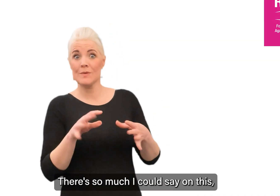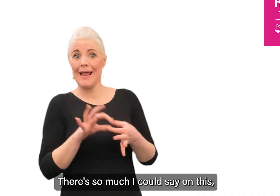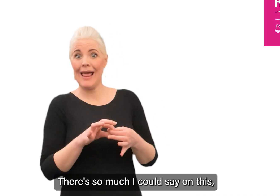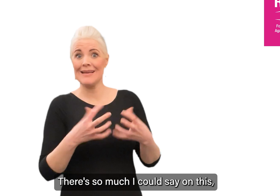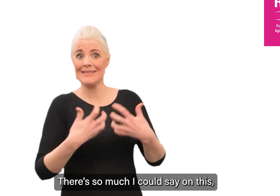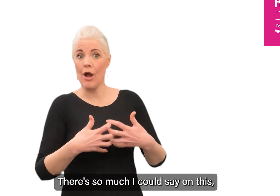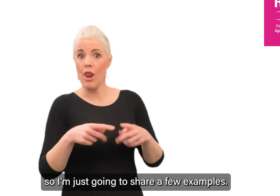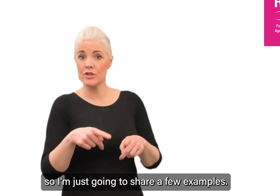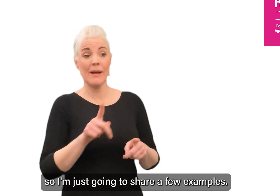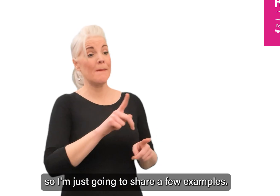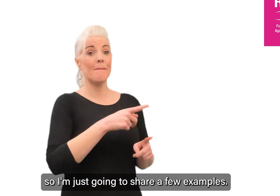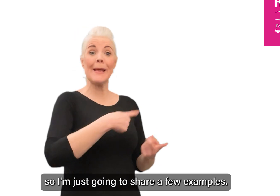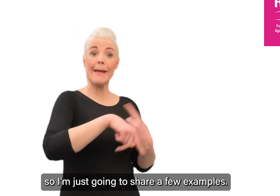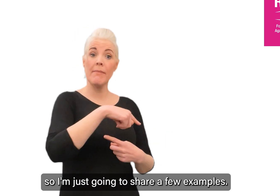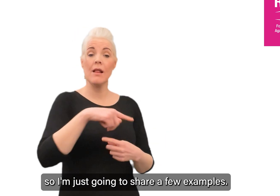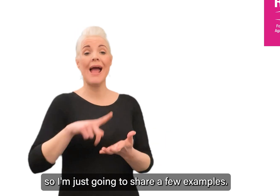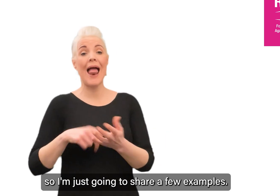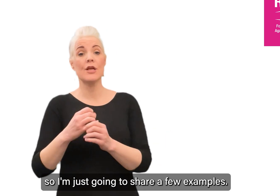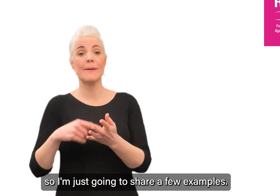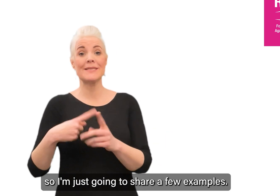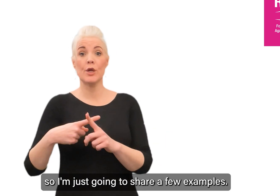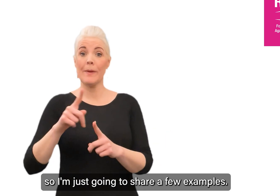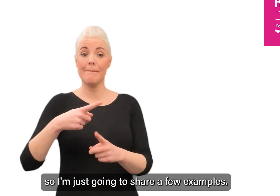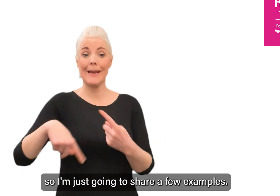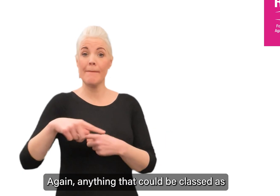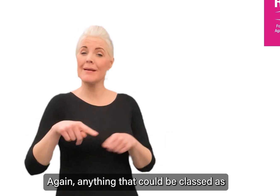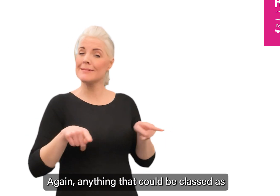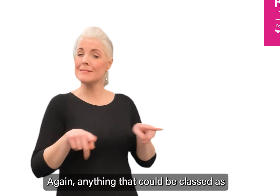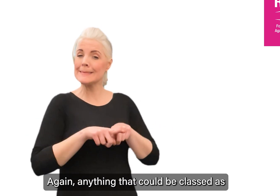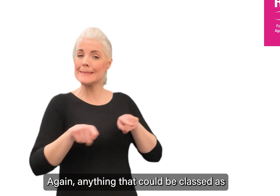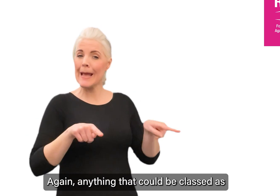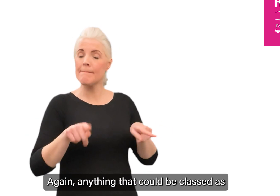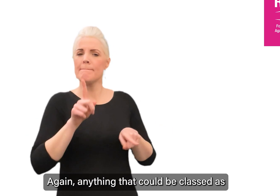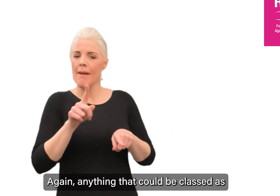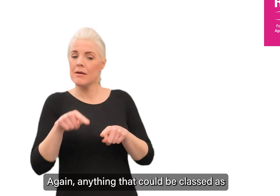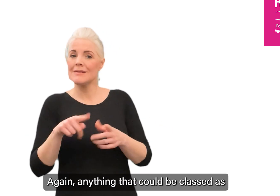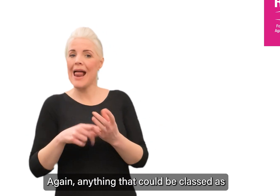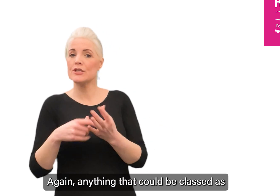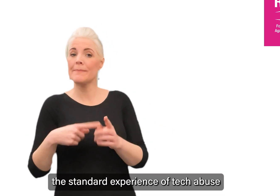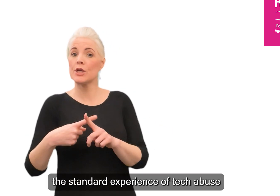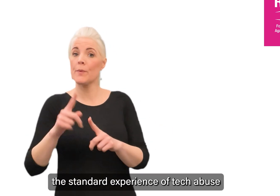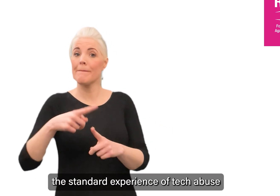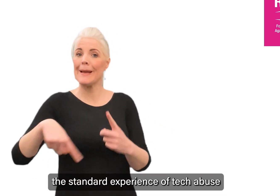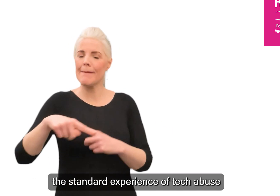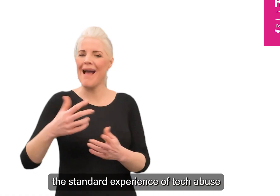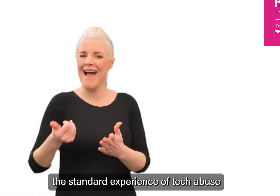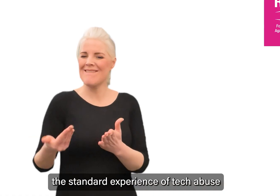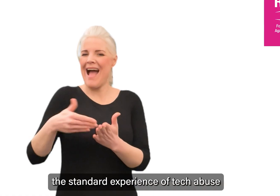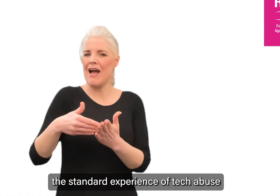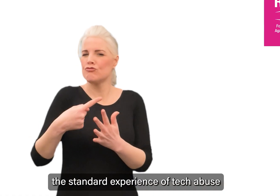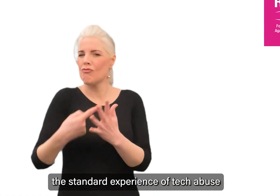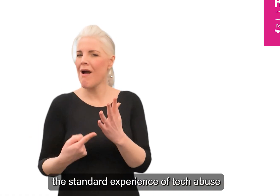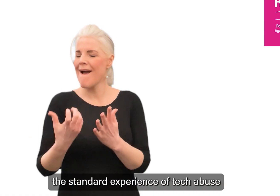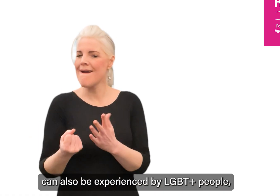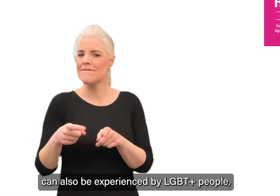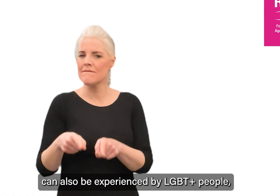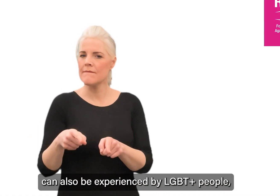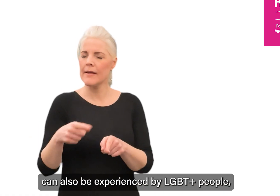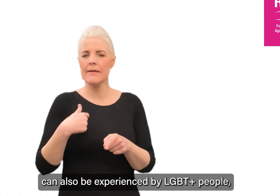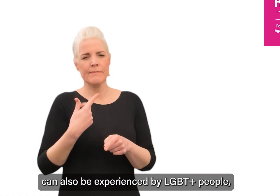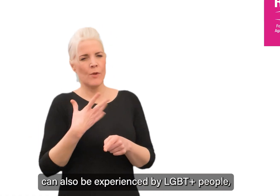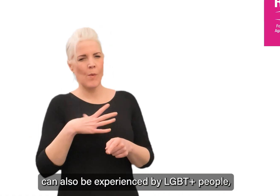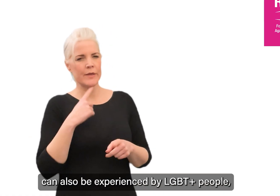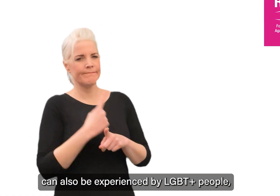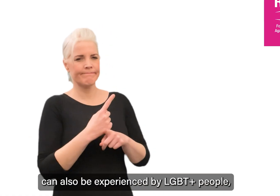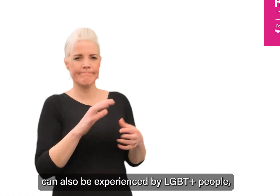much I could say on this, so I'm just going to share a few examples. Again, anything that could be classed as sort of the standard experience of tech abuse can also